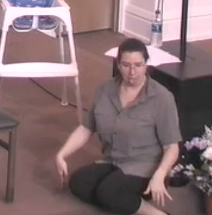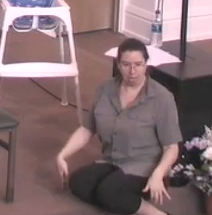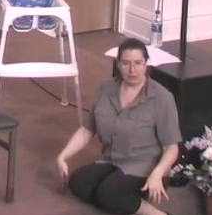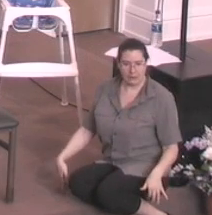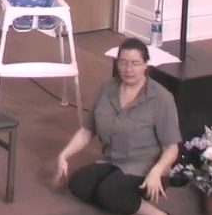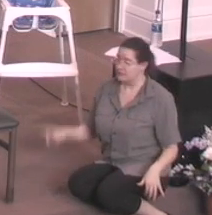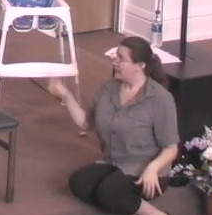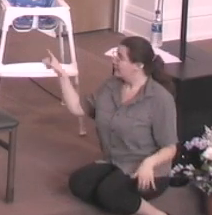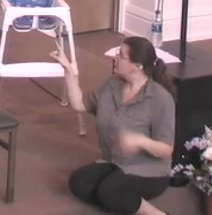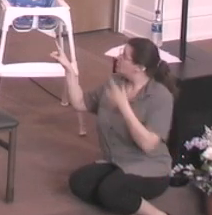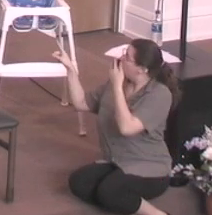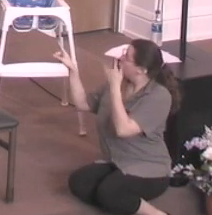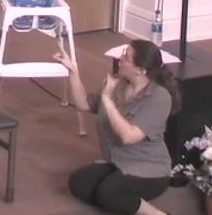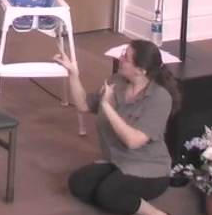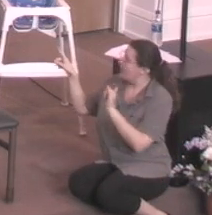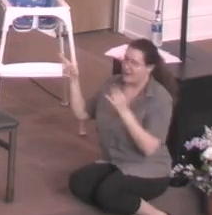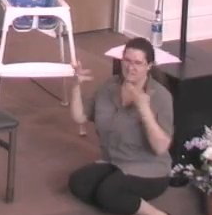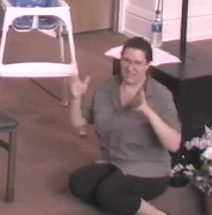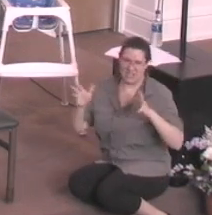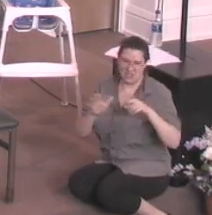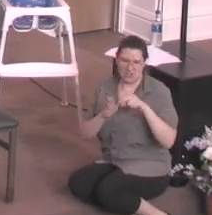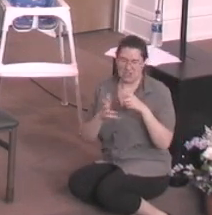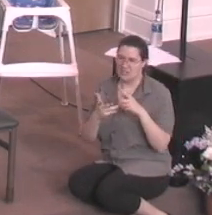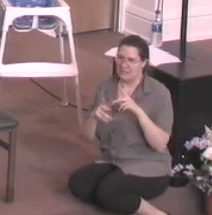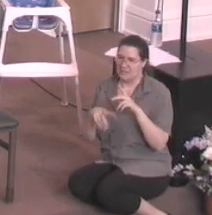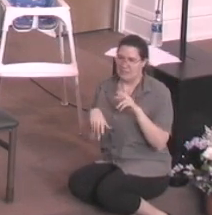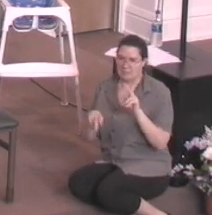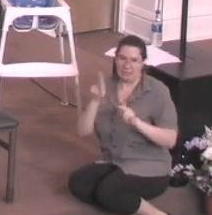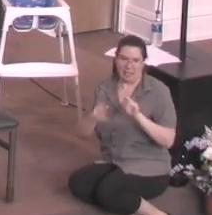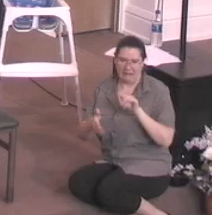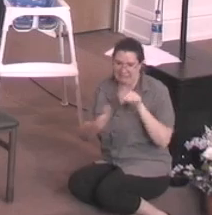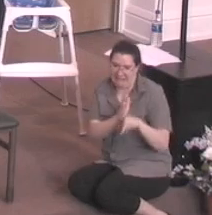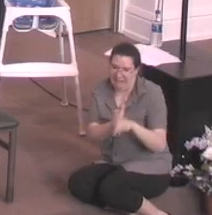This looks like there's been a mass murder on it.